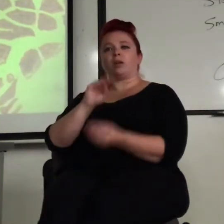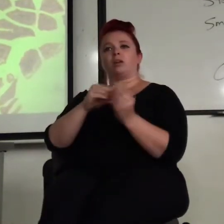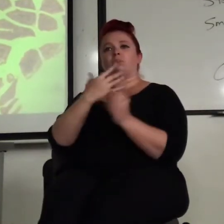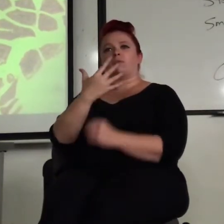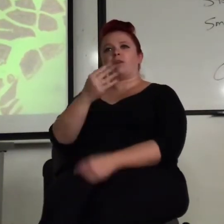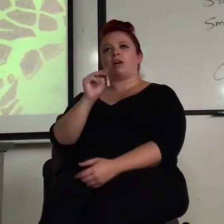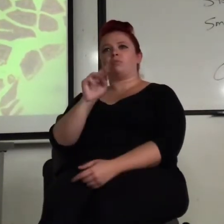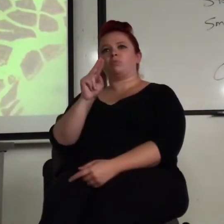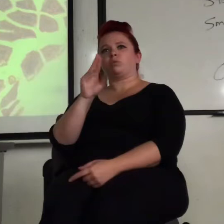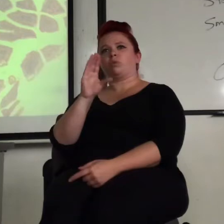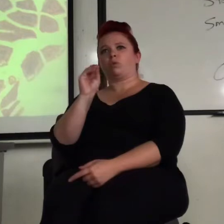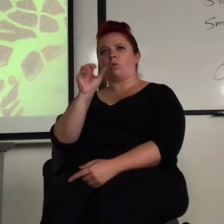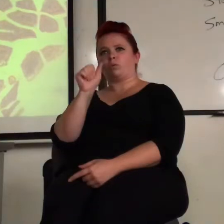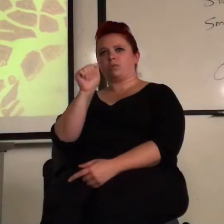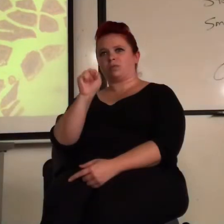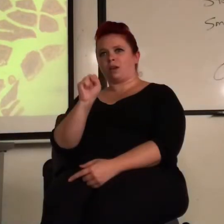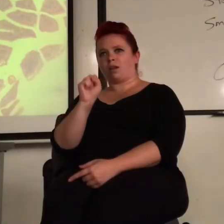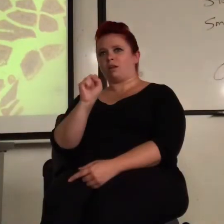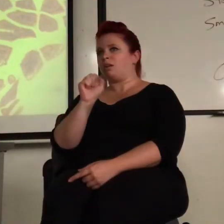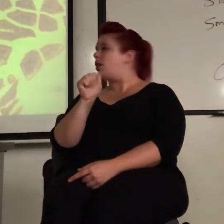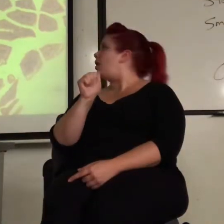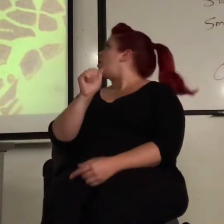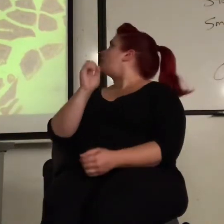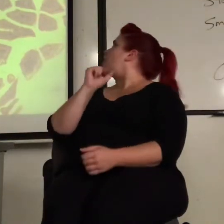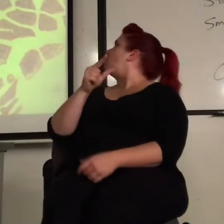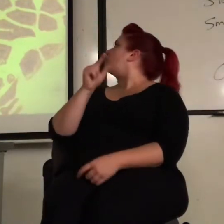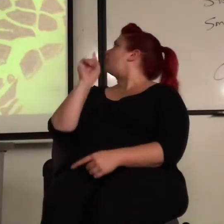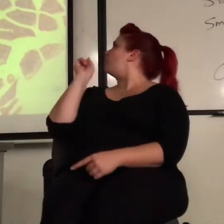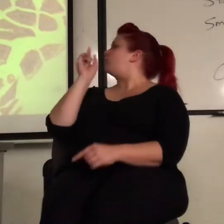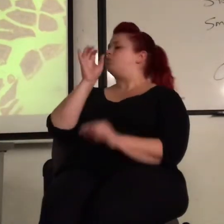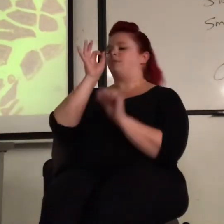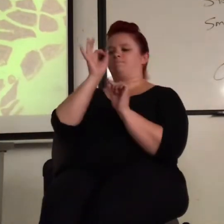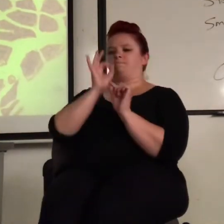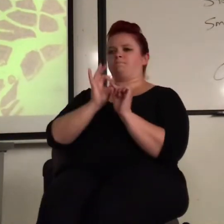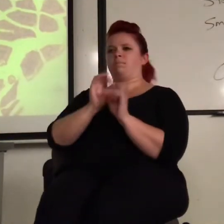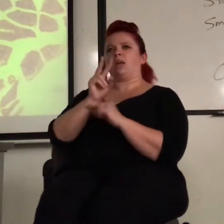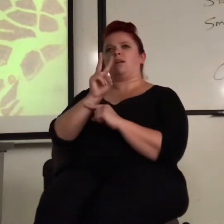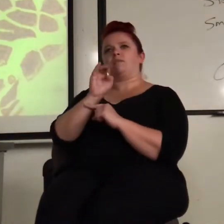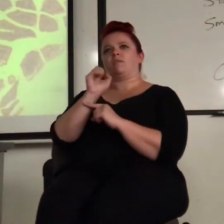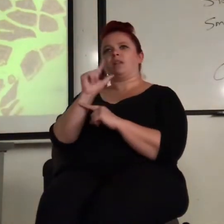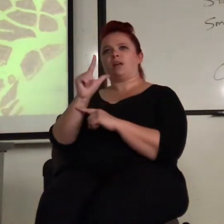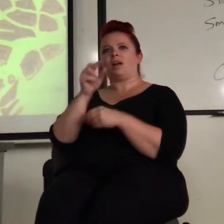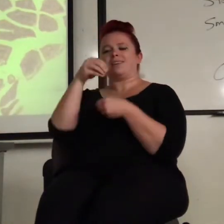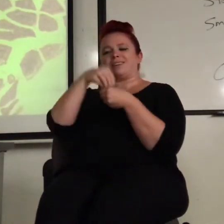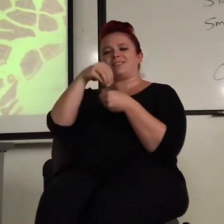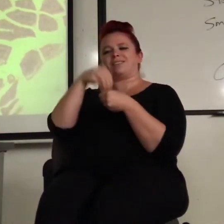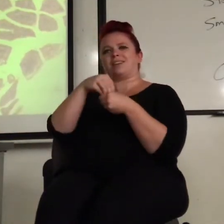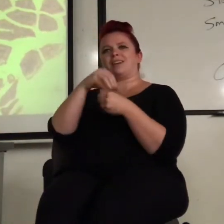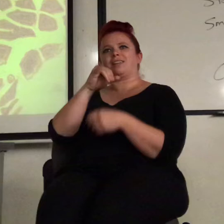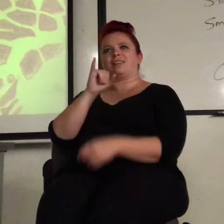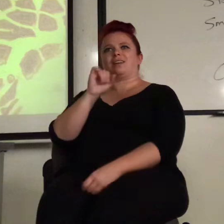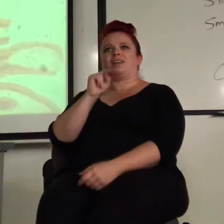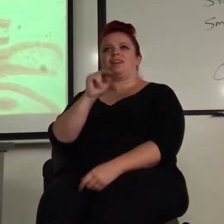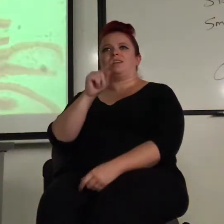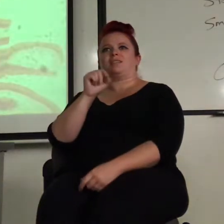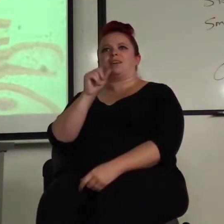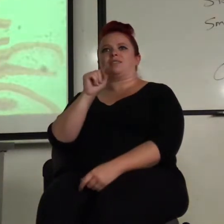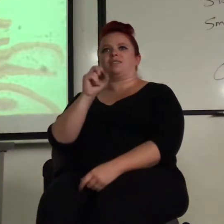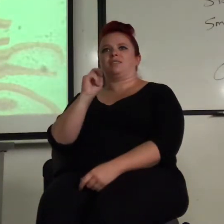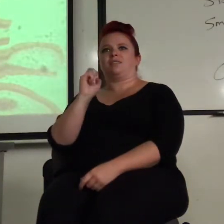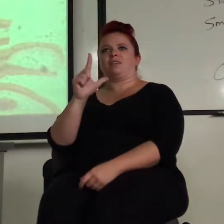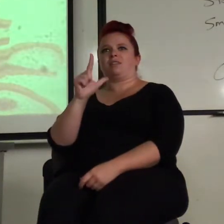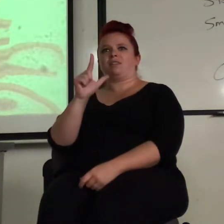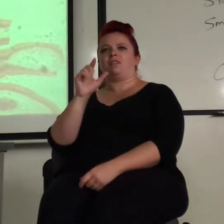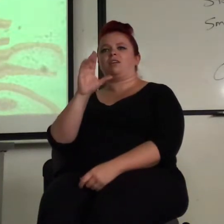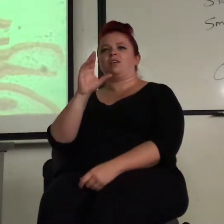villi. And then deep inside are the intestinal crypts. although I like to use this slide